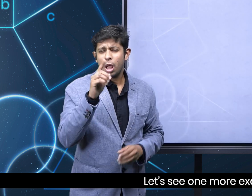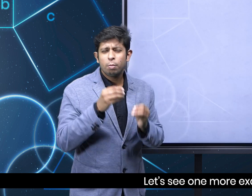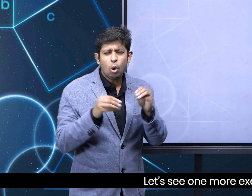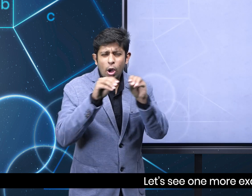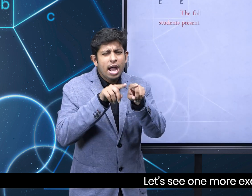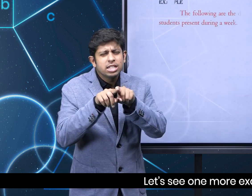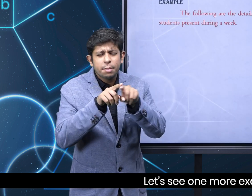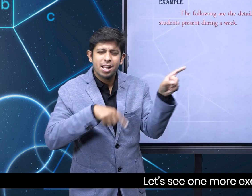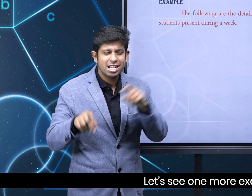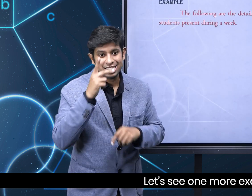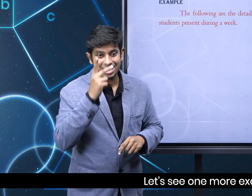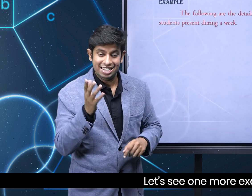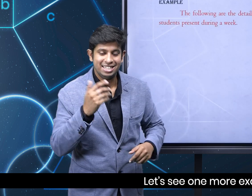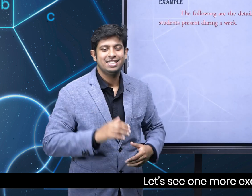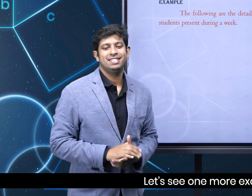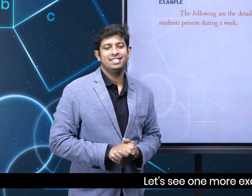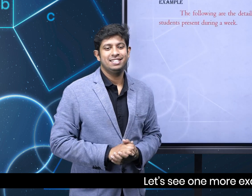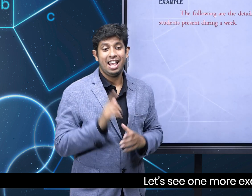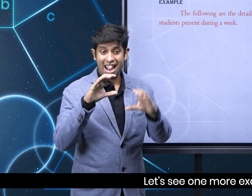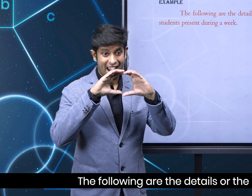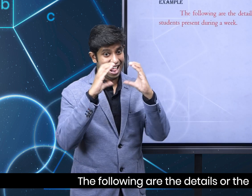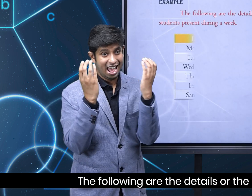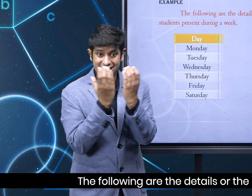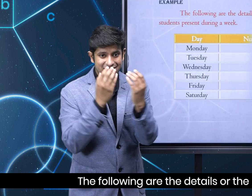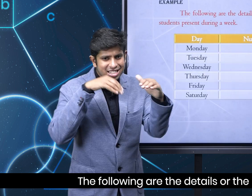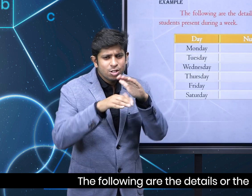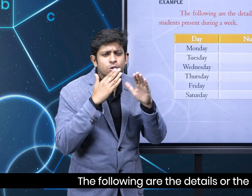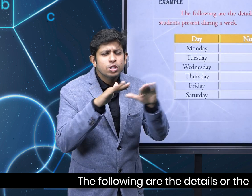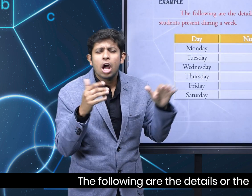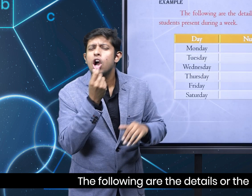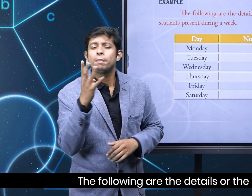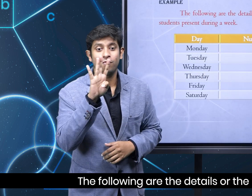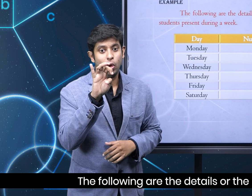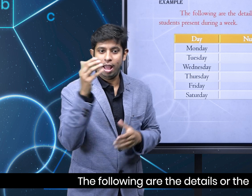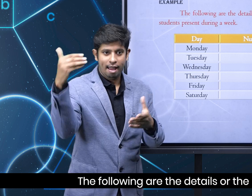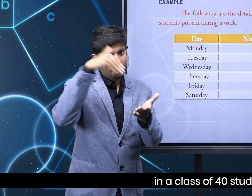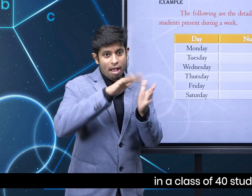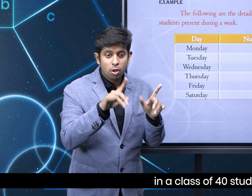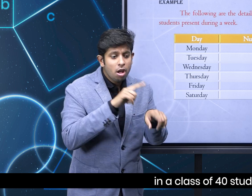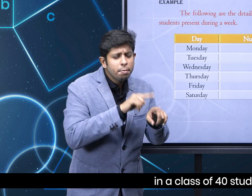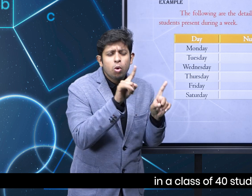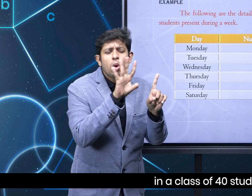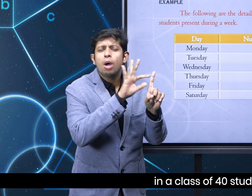Let's see one more example. The following are the details of the number of students in a class of 40